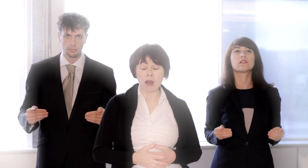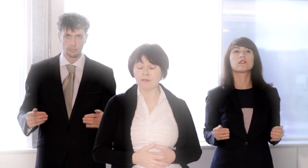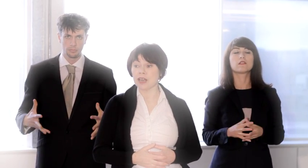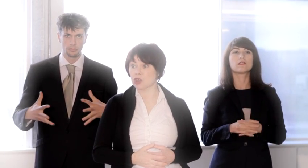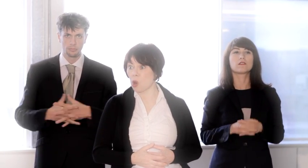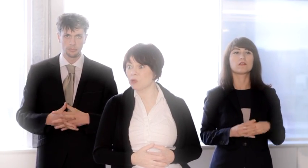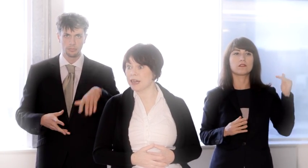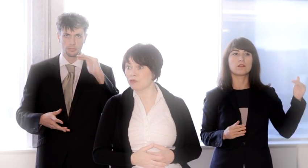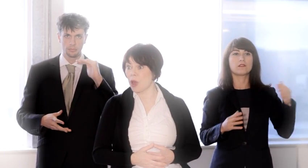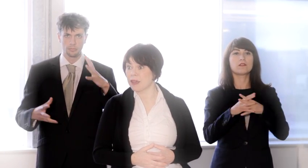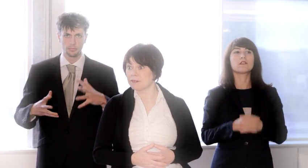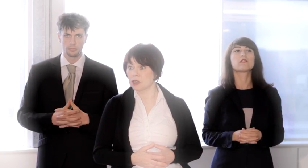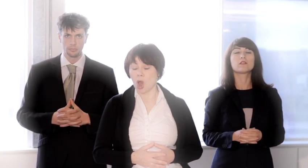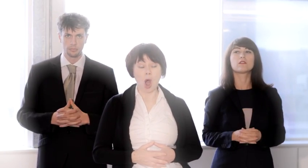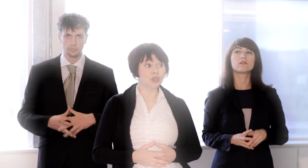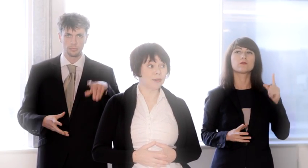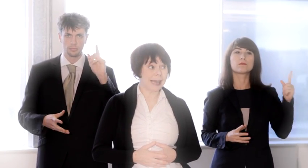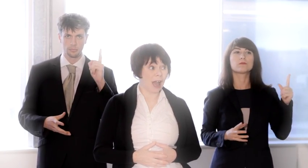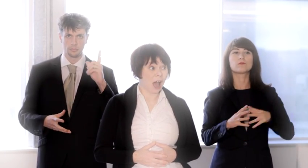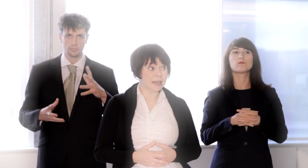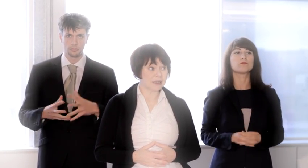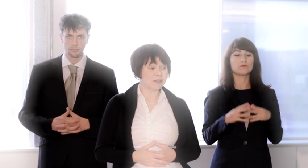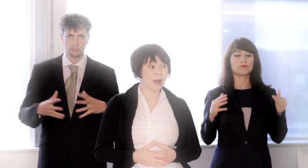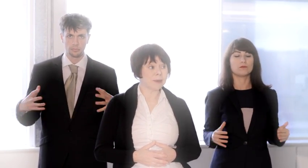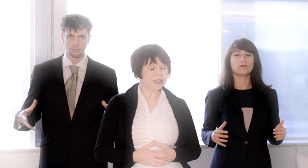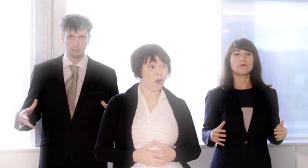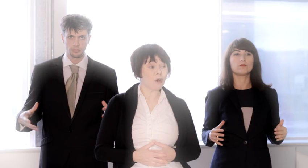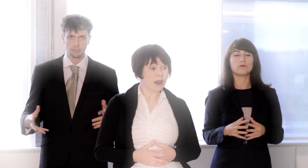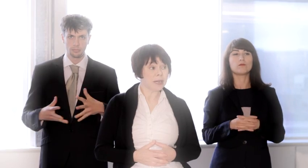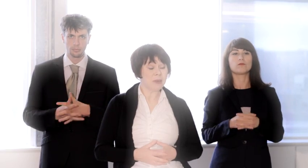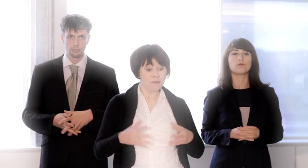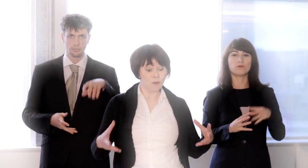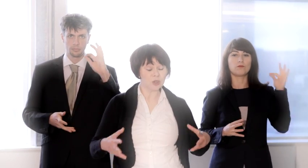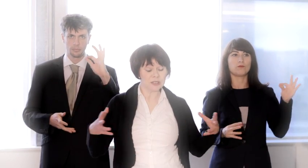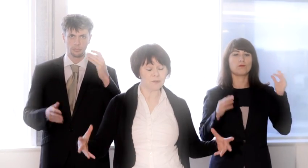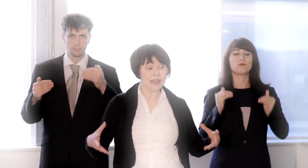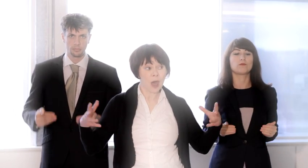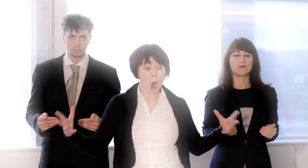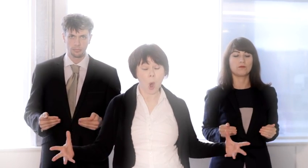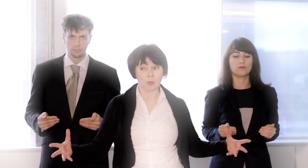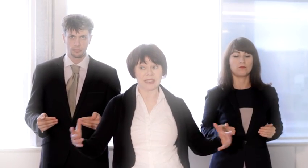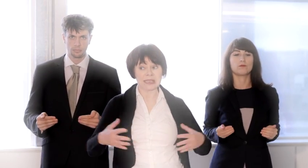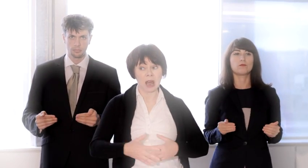and conflict already thrive. On shrinking islands, families are already being forced